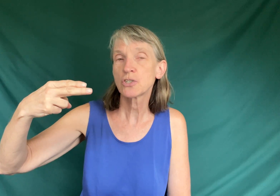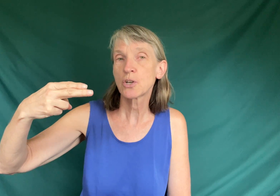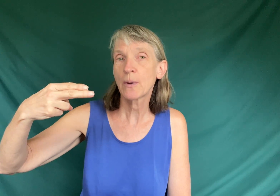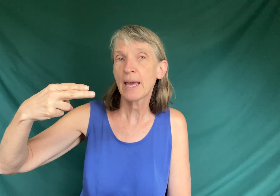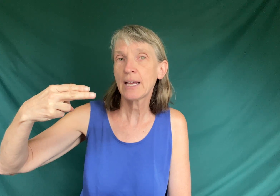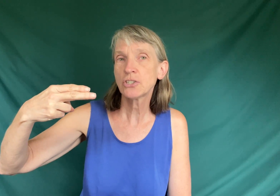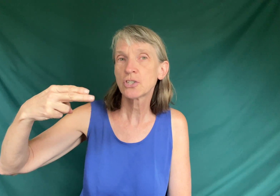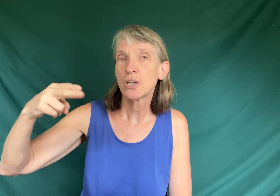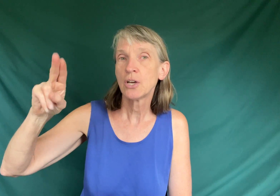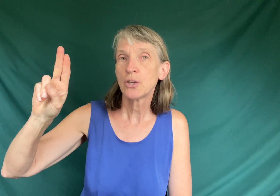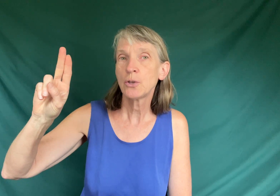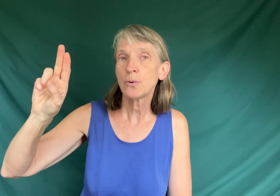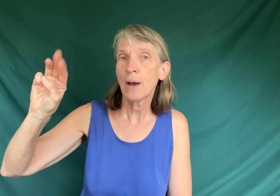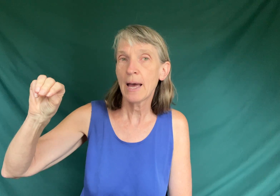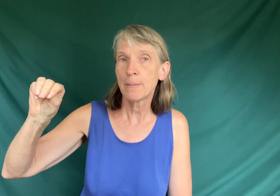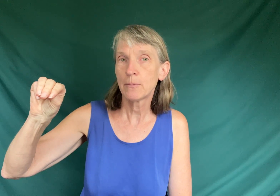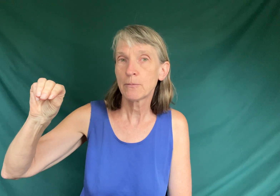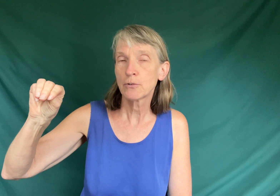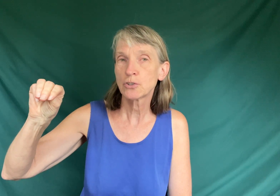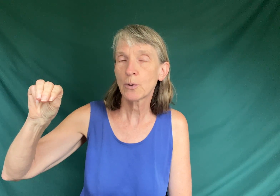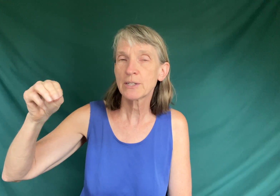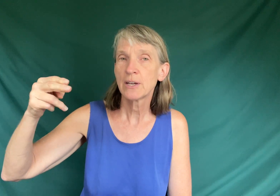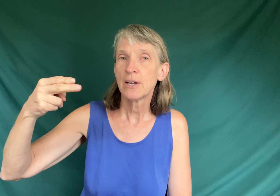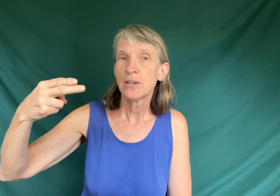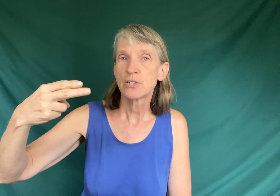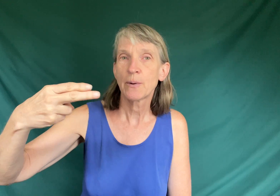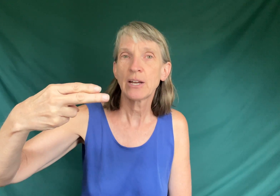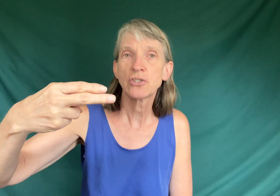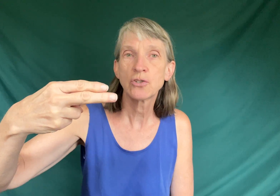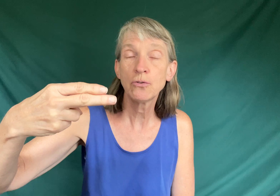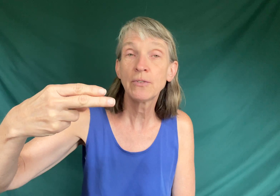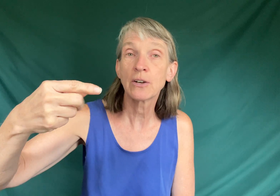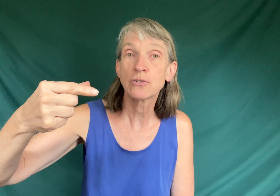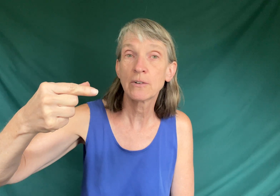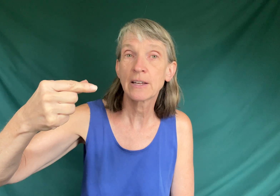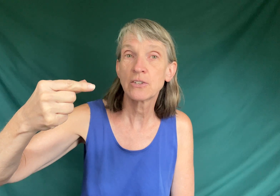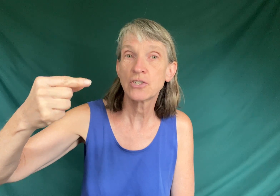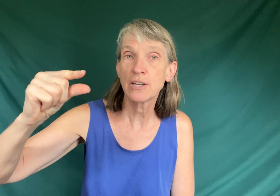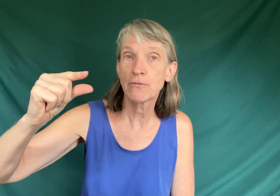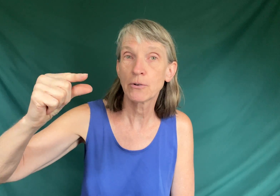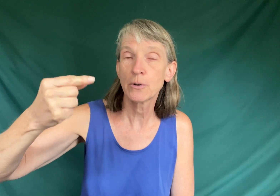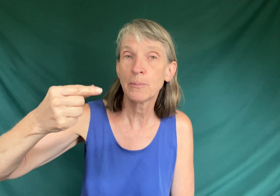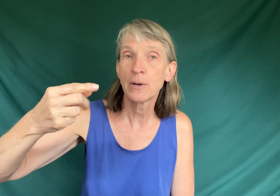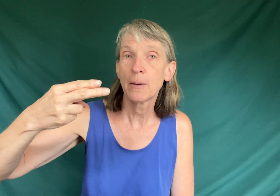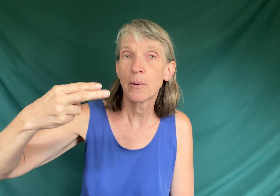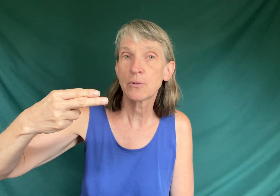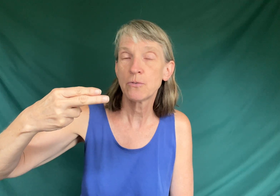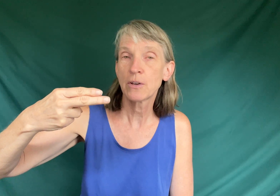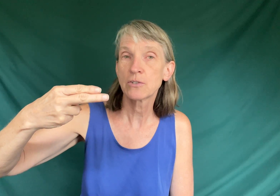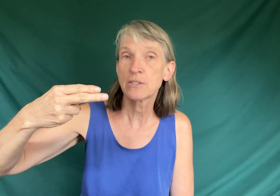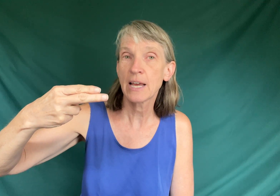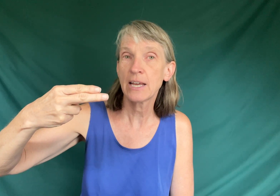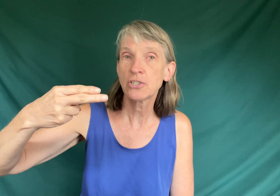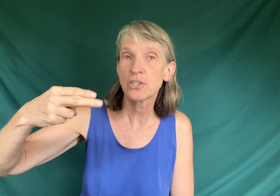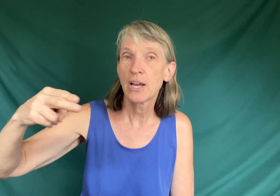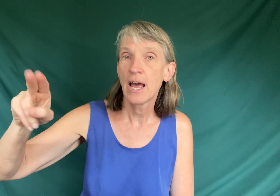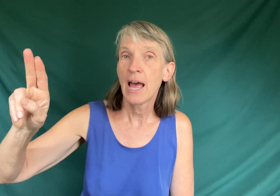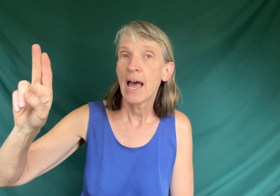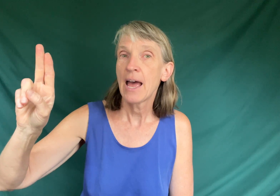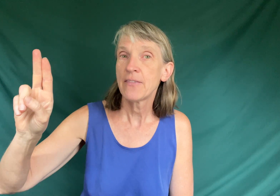do H-U-M for short. So H is two fingers, sort of like the G for group, but with two fingers it's H. And then